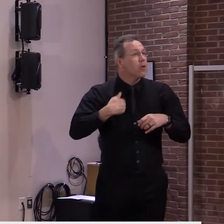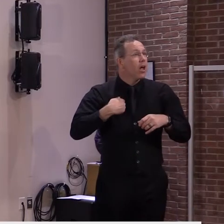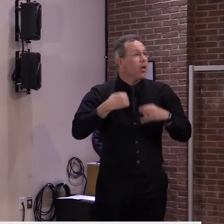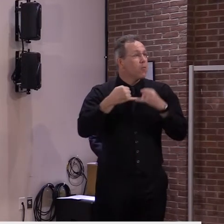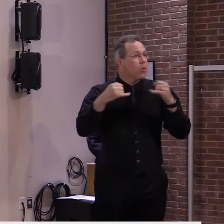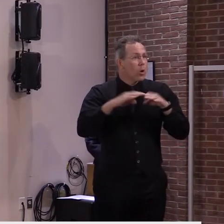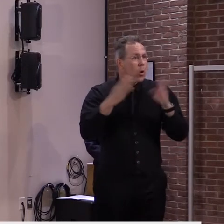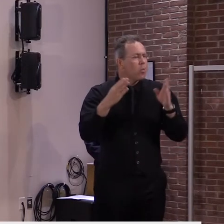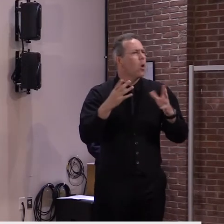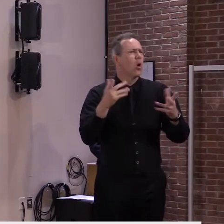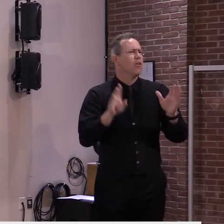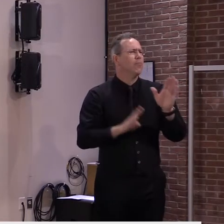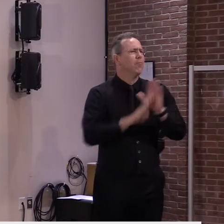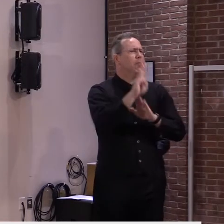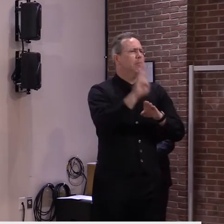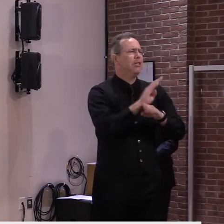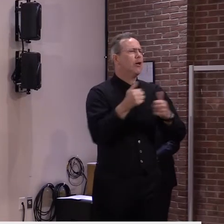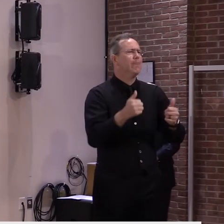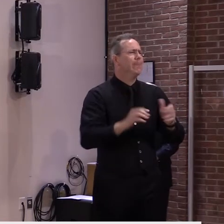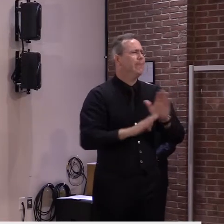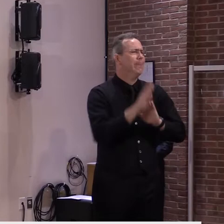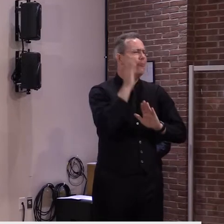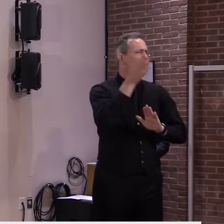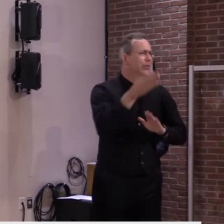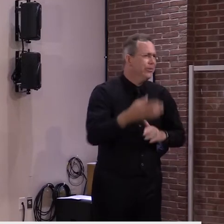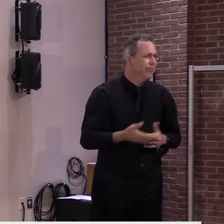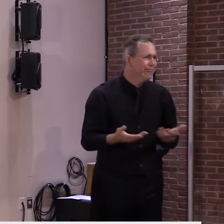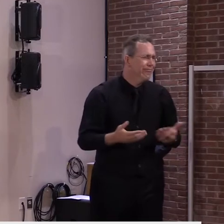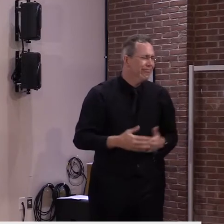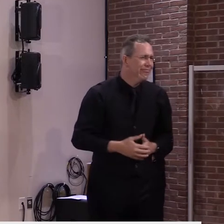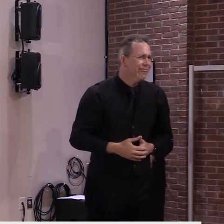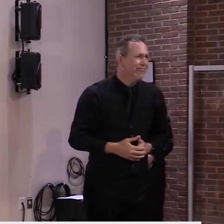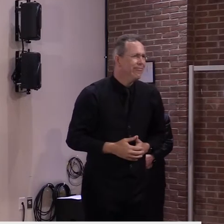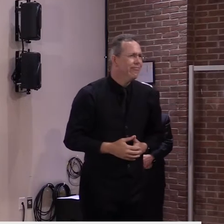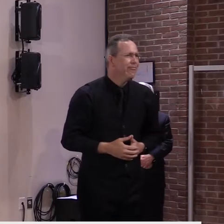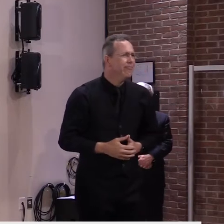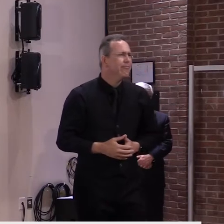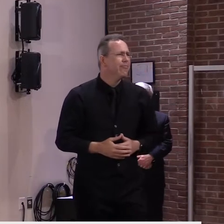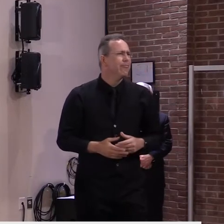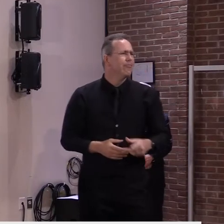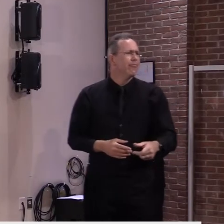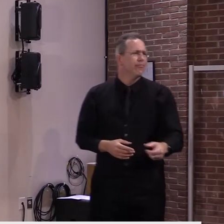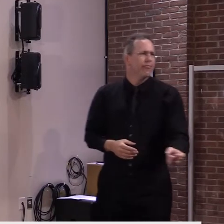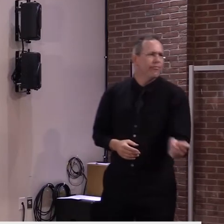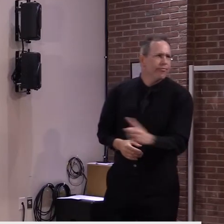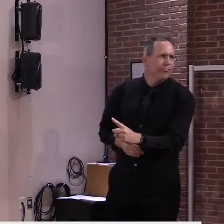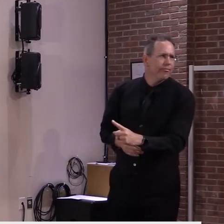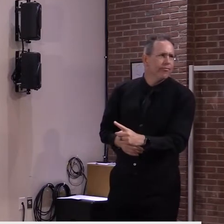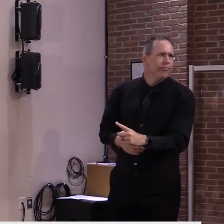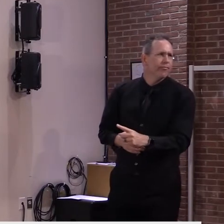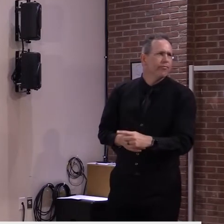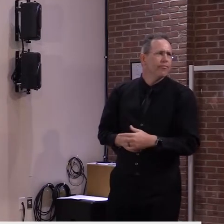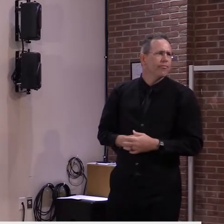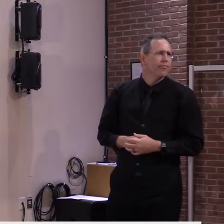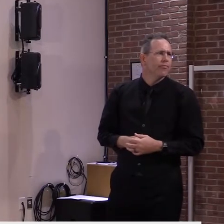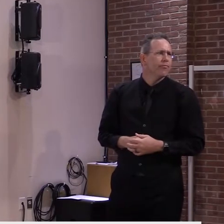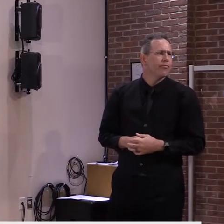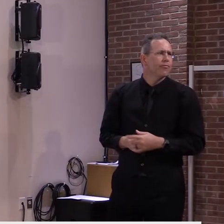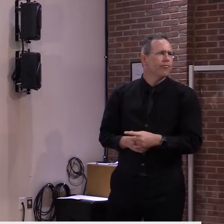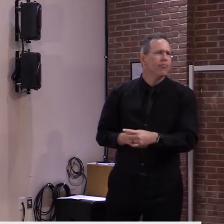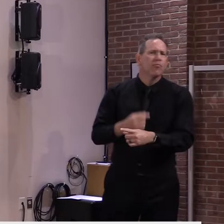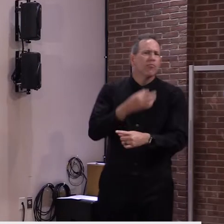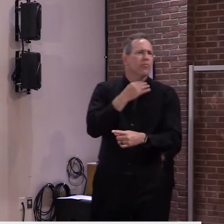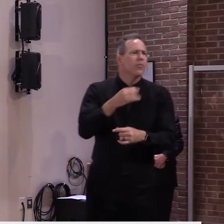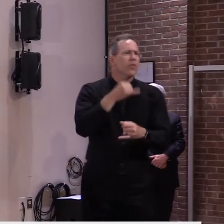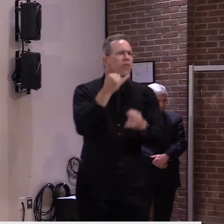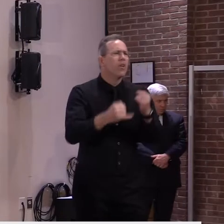Let me ask you about the what seems like the final week of the session. The budget conferees seemed